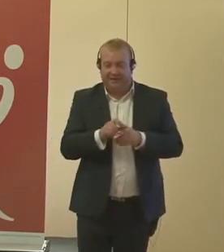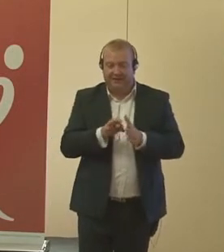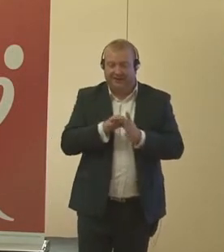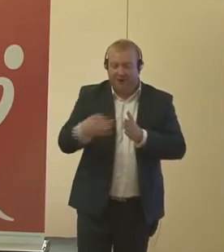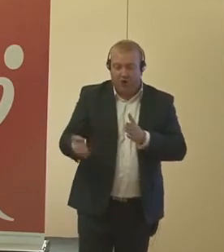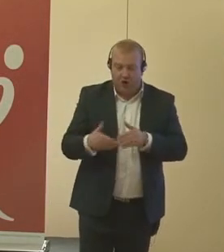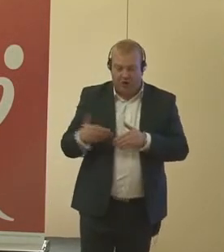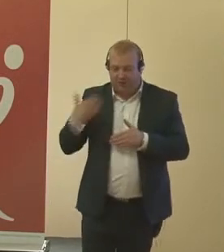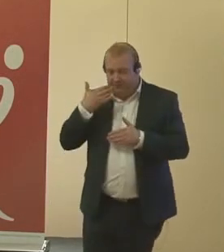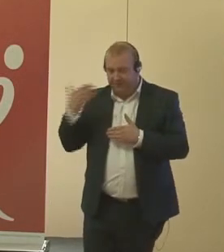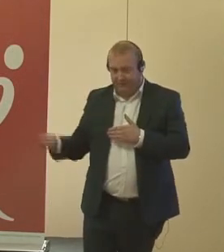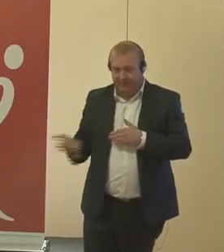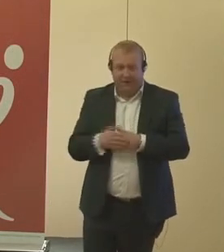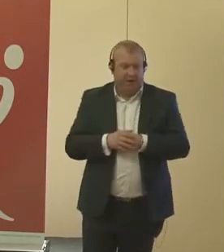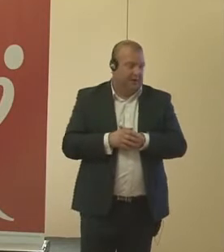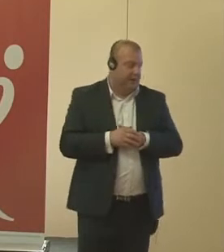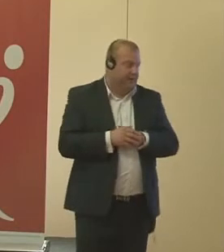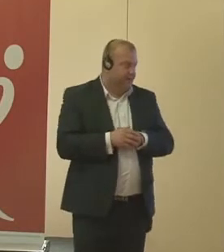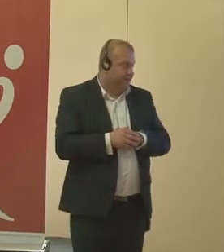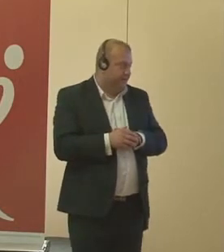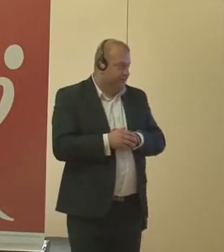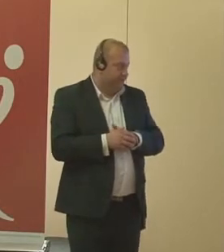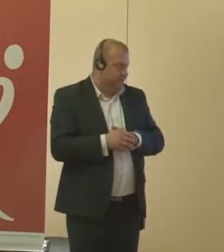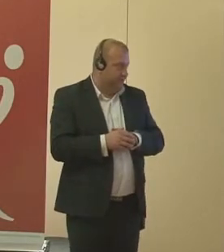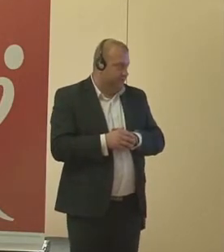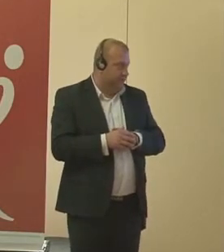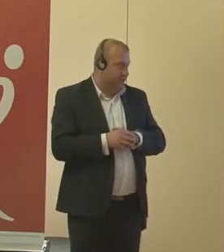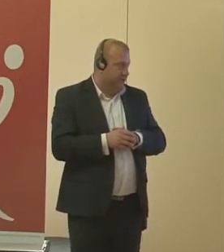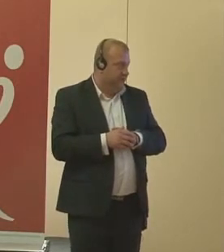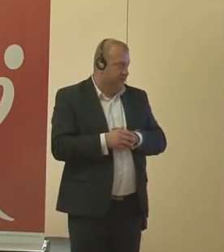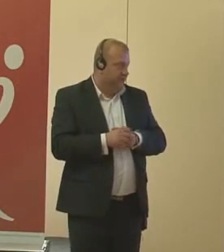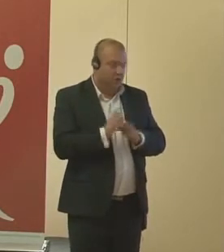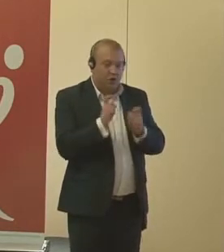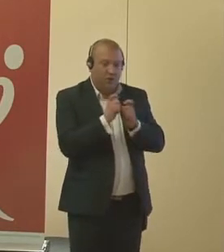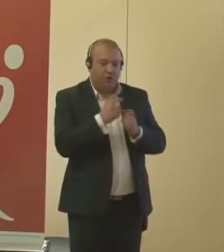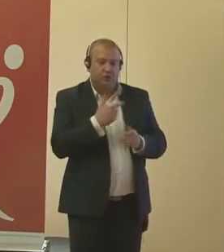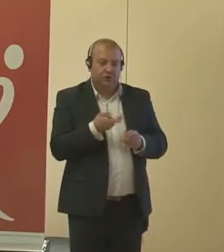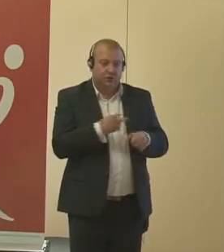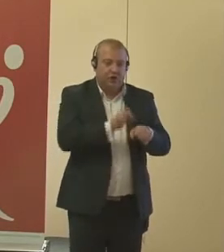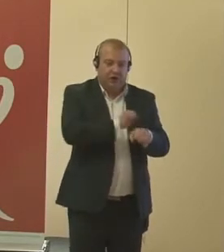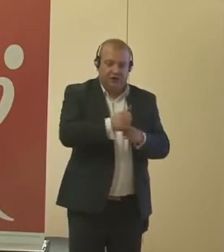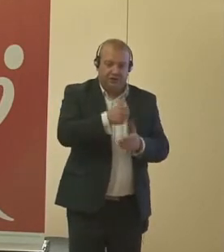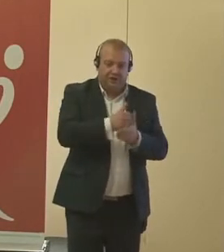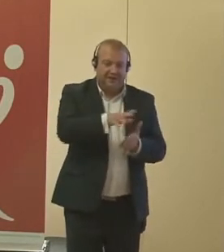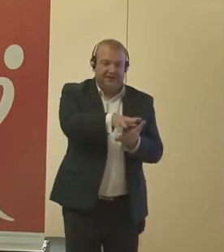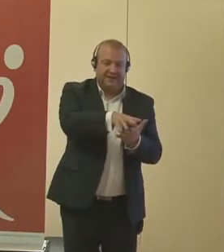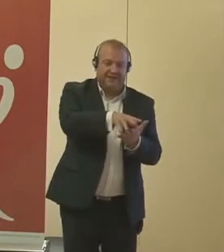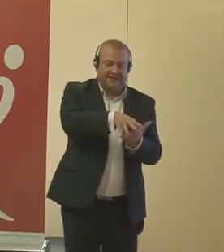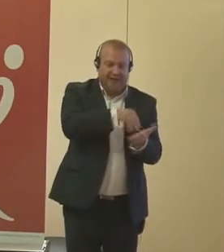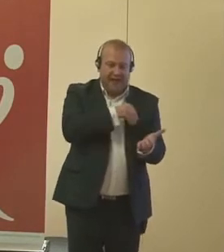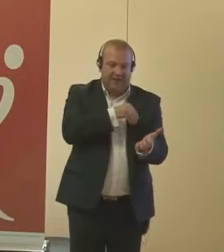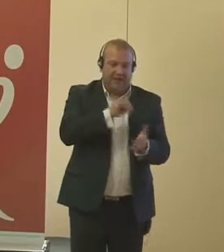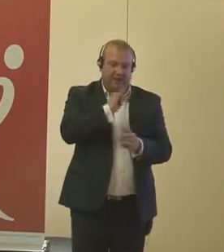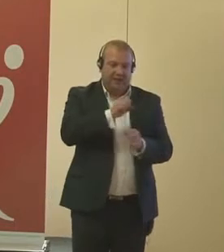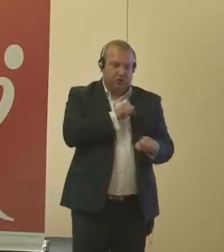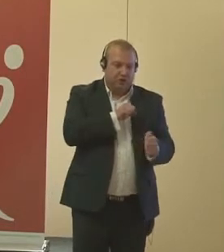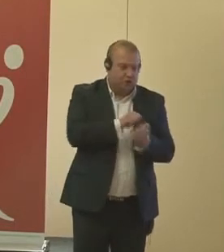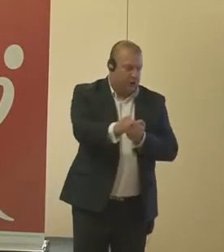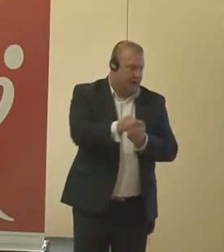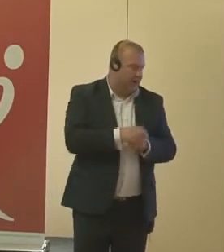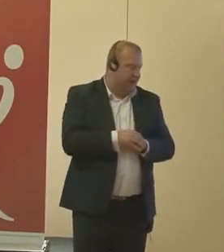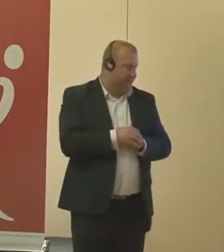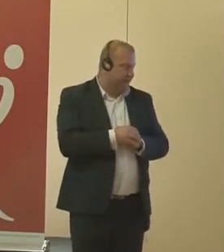On the screen there are two images, and they are representative. They can be found on the BedNet site of the systems themselves. On